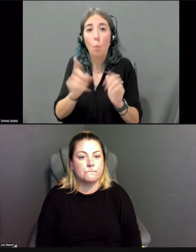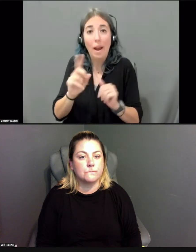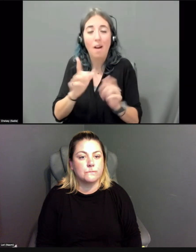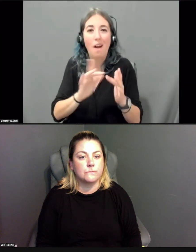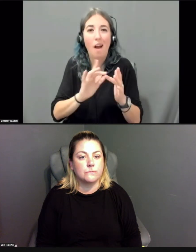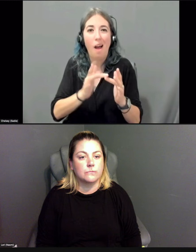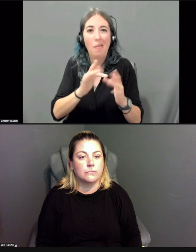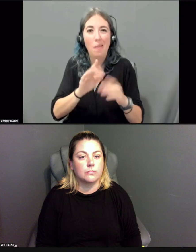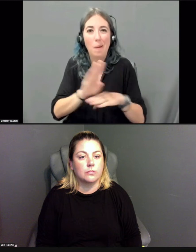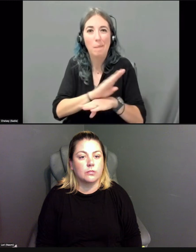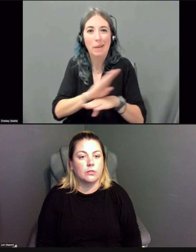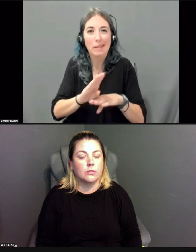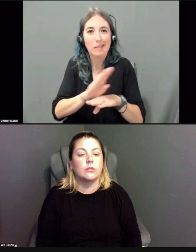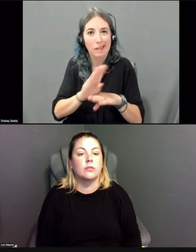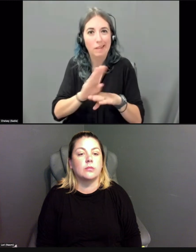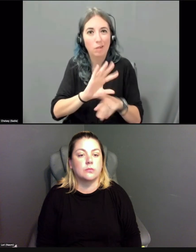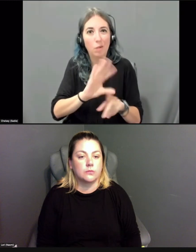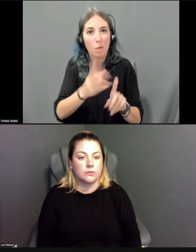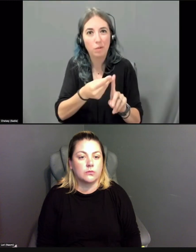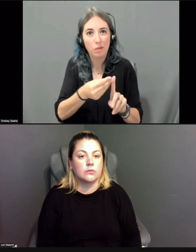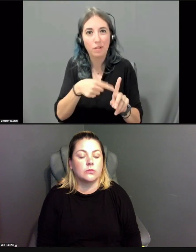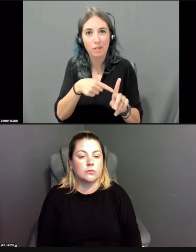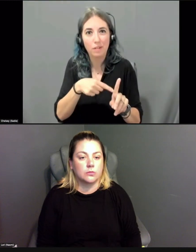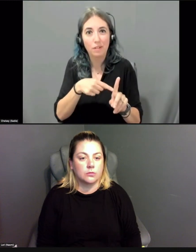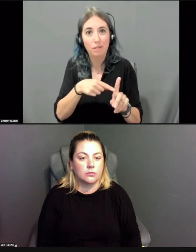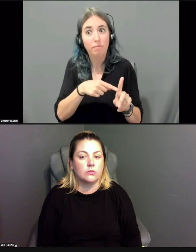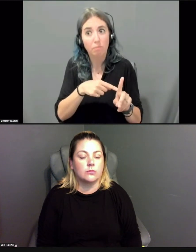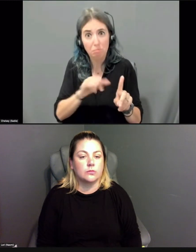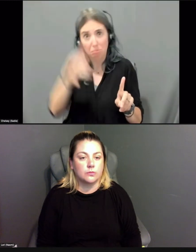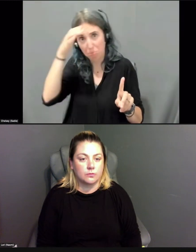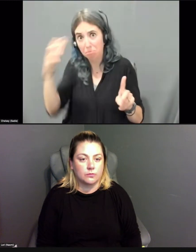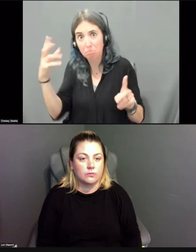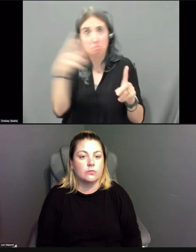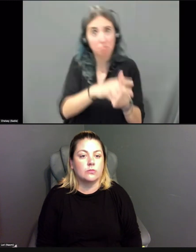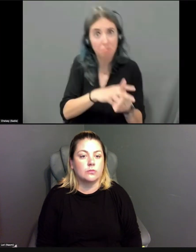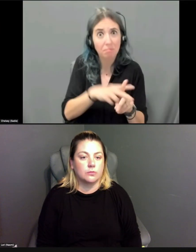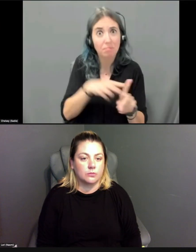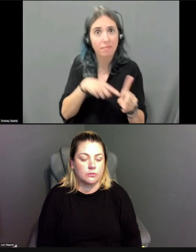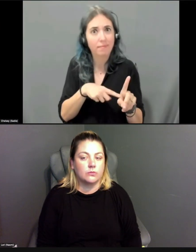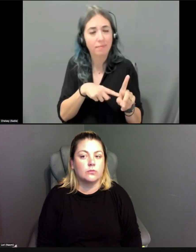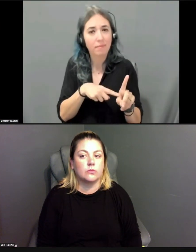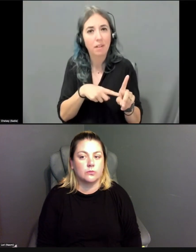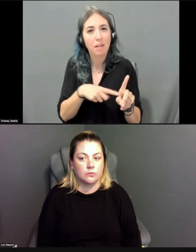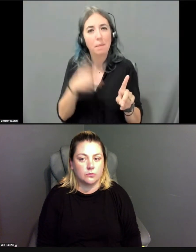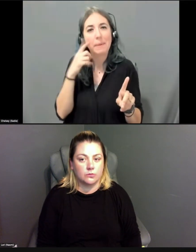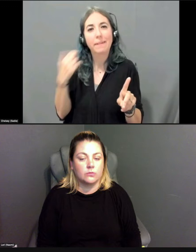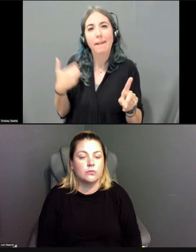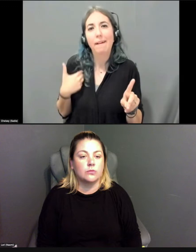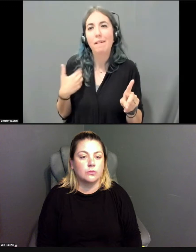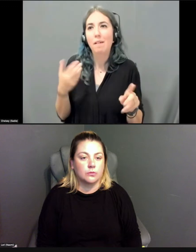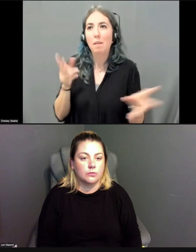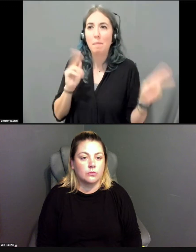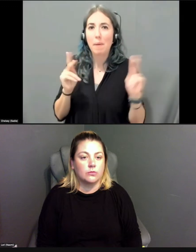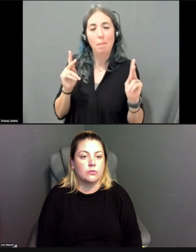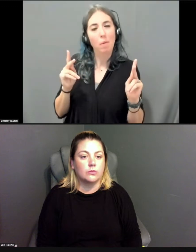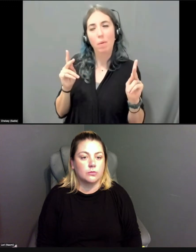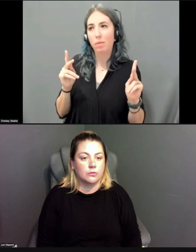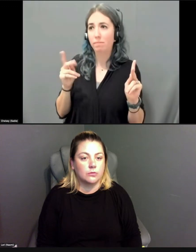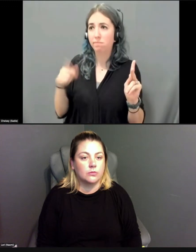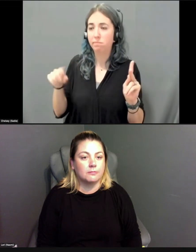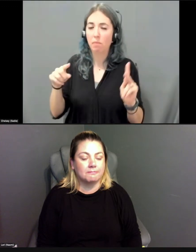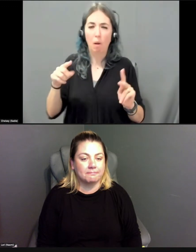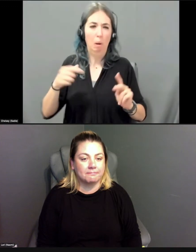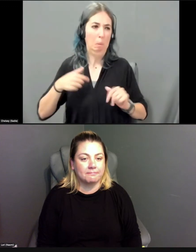yes. Because we have all these gurus and these experts that try to teach you how to